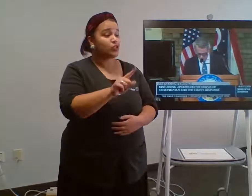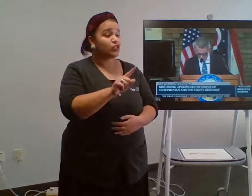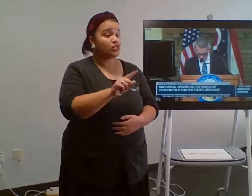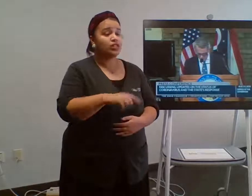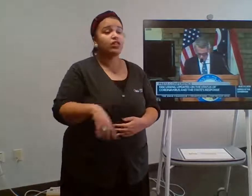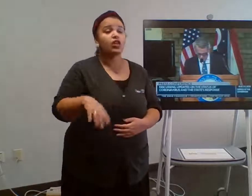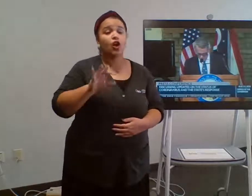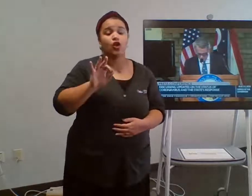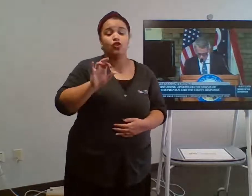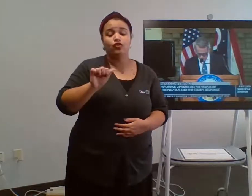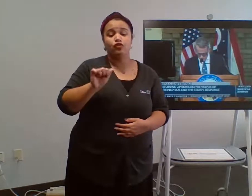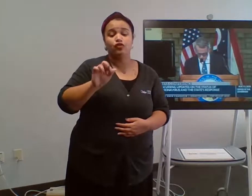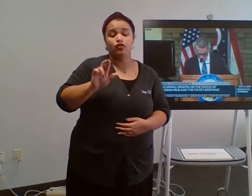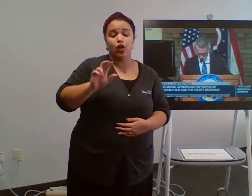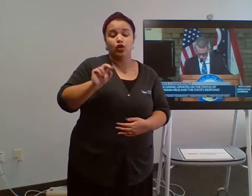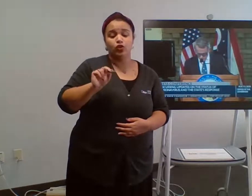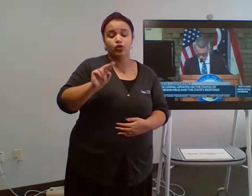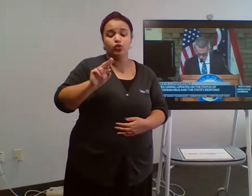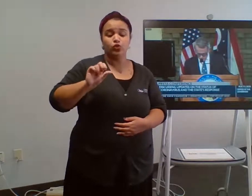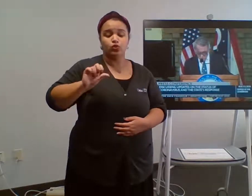Amiri at the Associated Press.